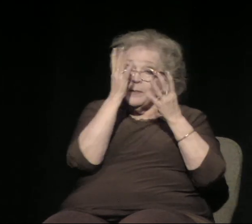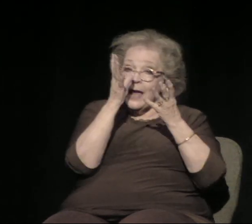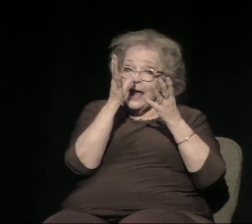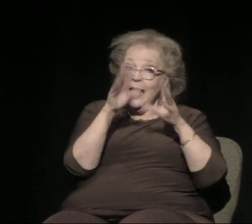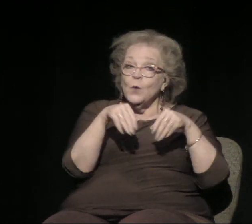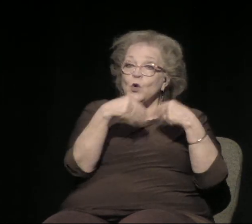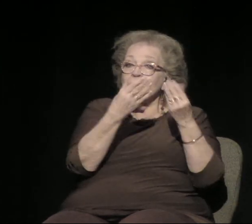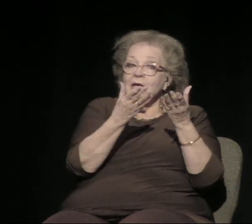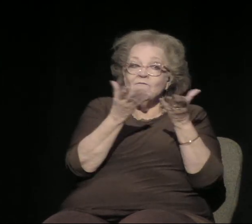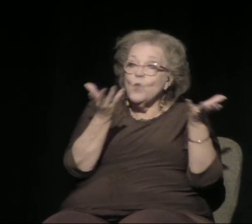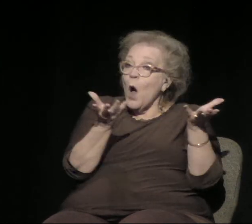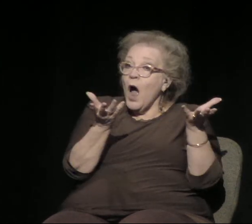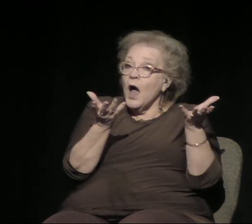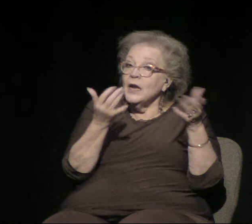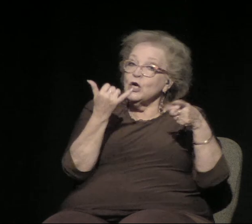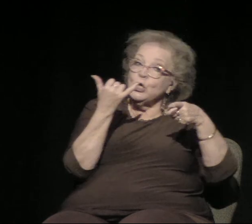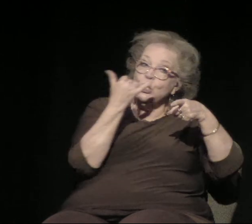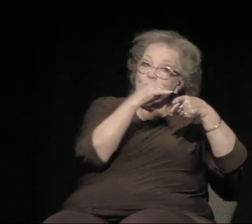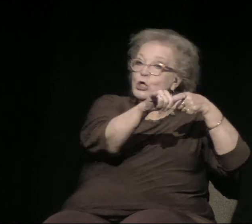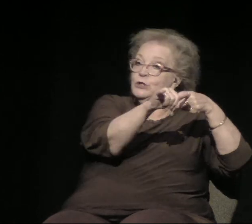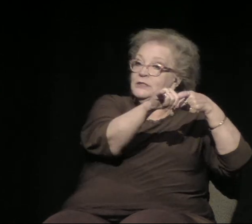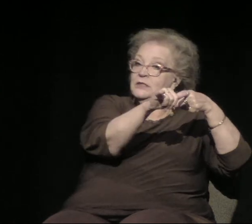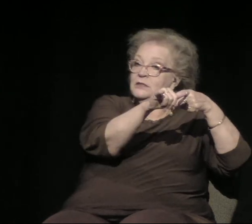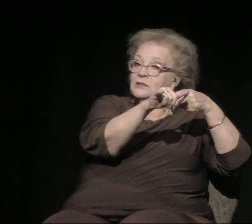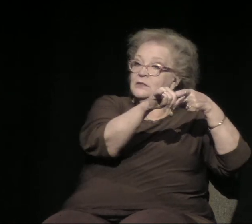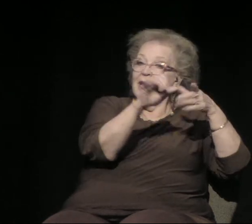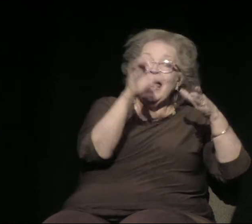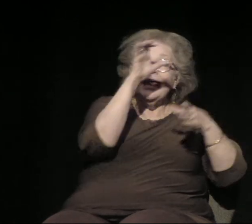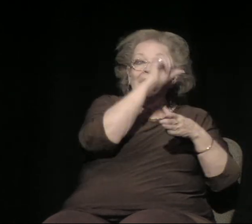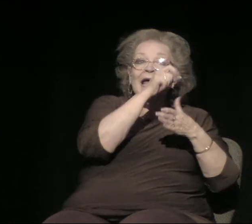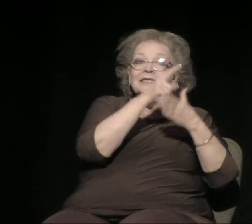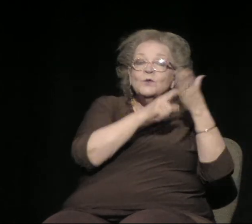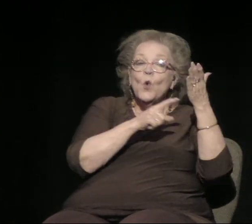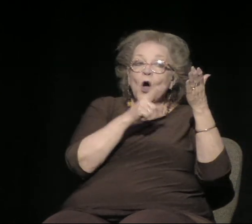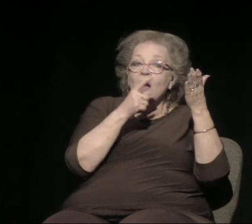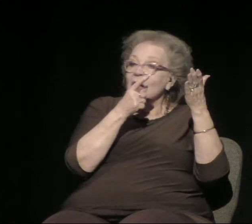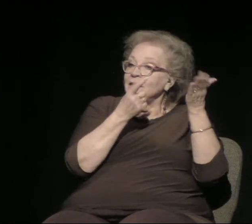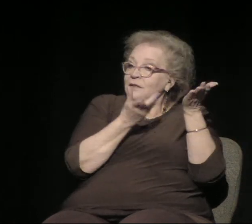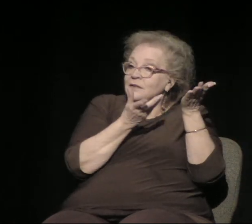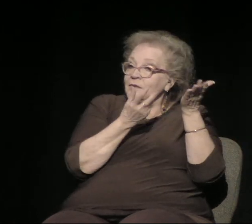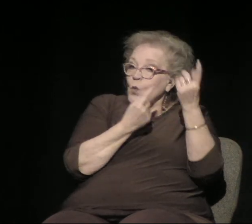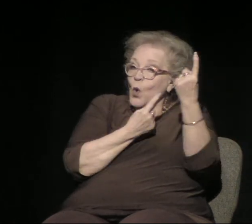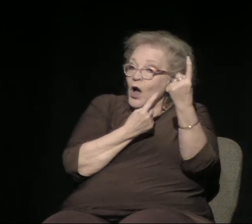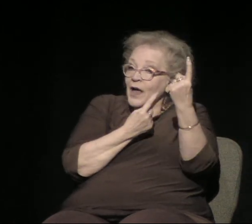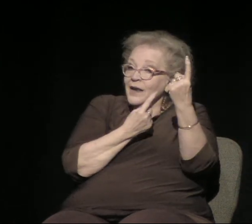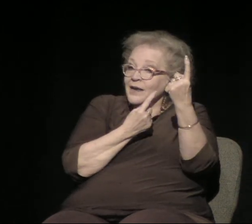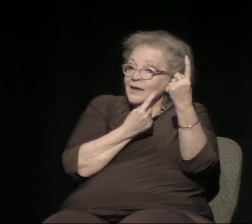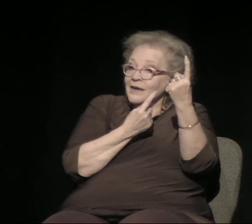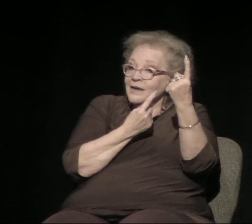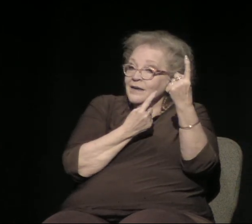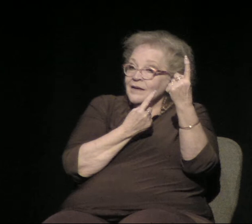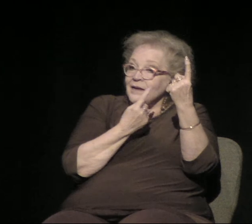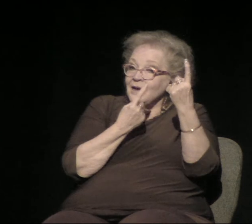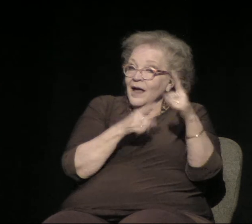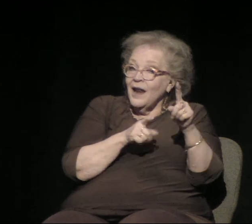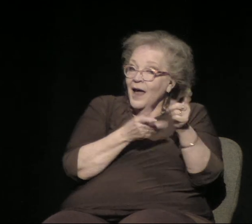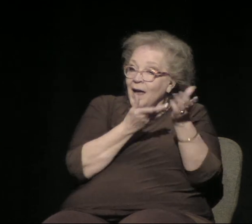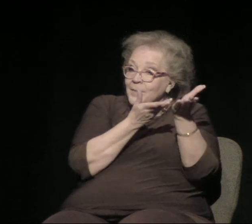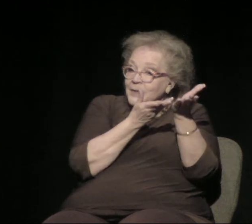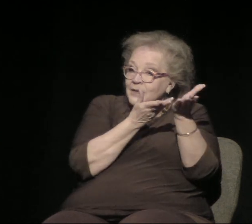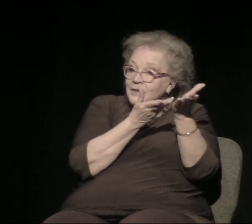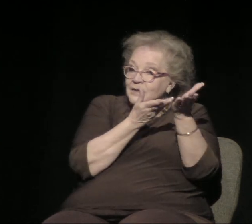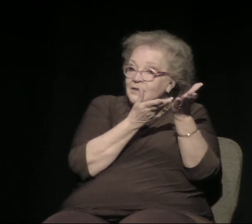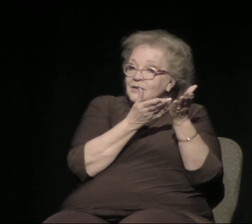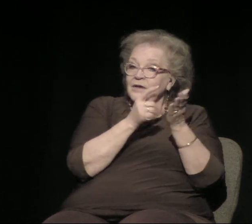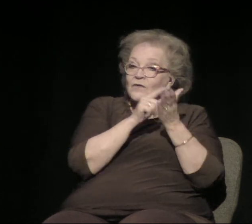what? Curses." And guess what one of the curses was? Well, look at Deuteronomy chapter